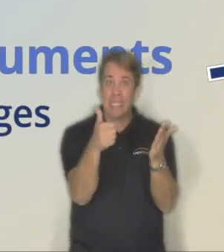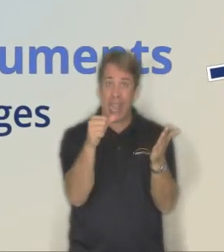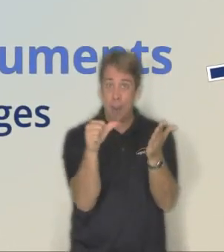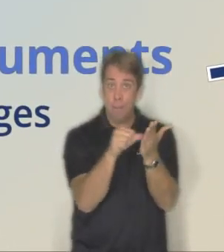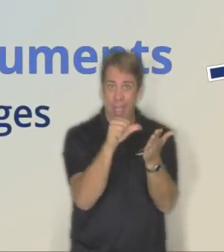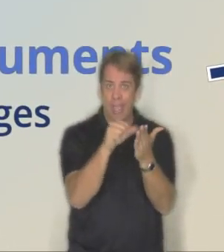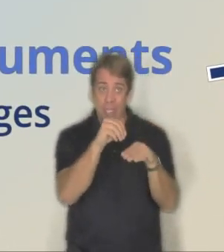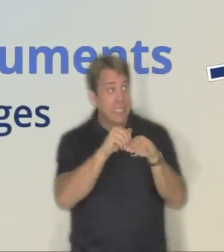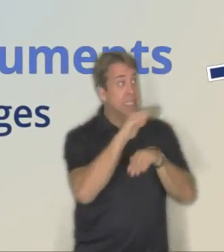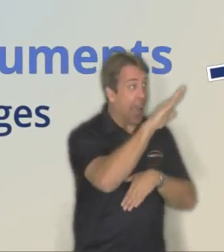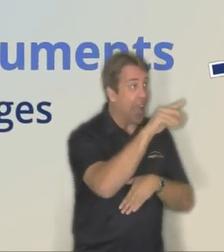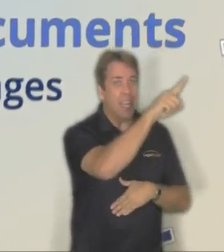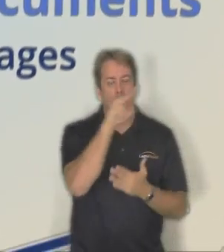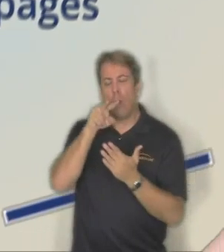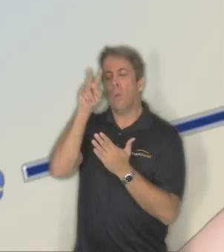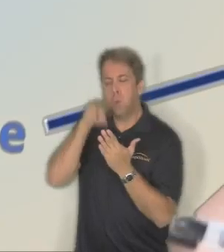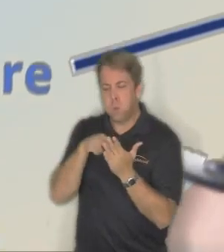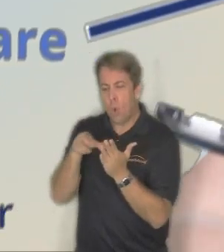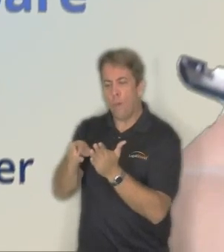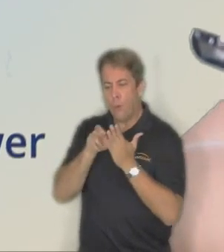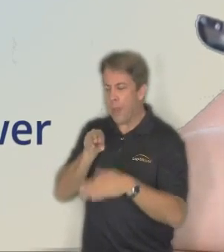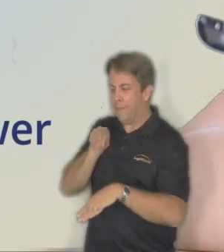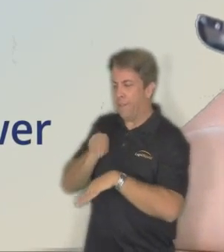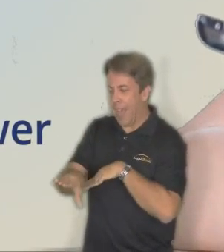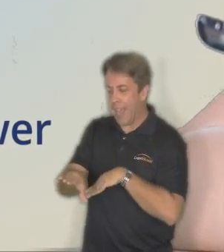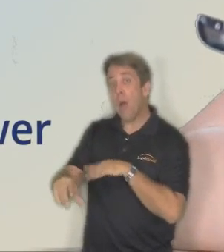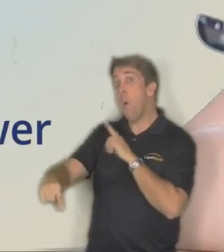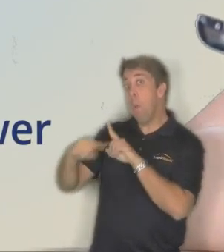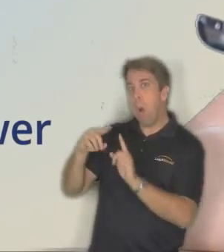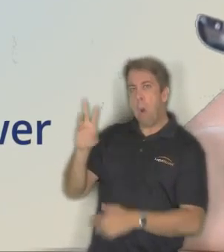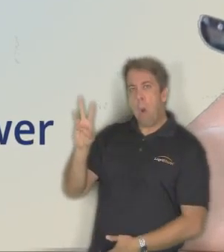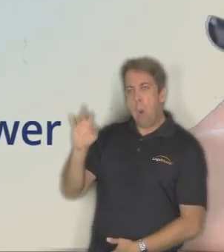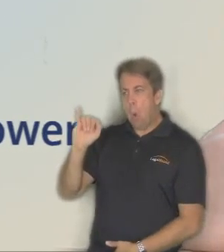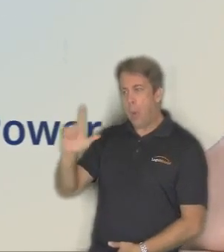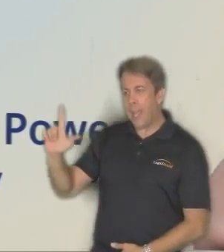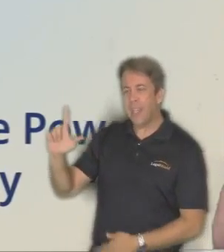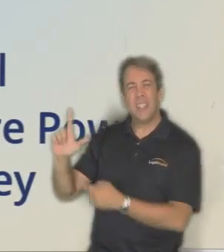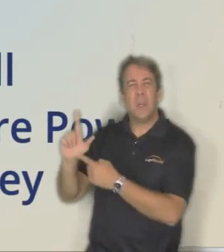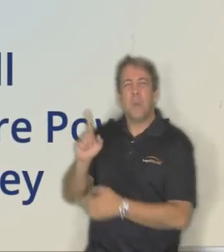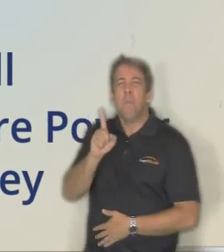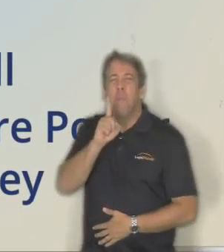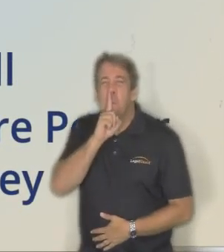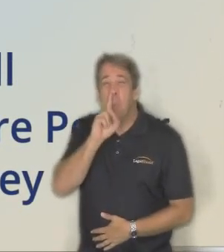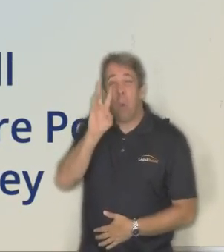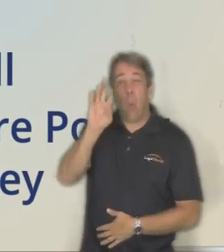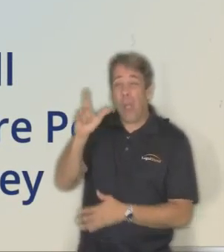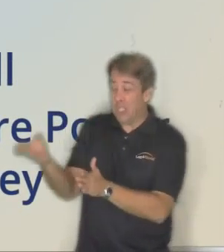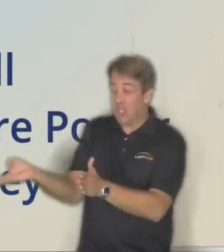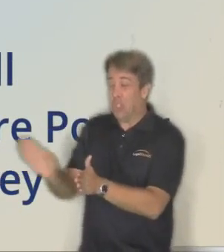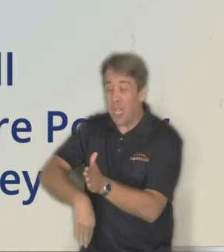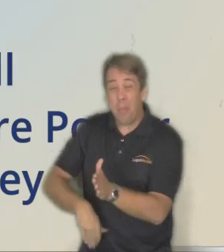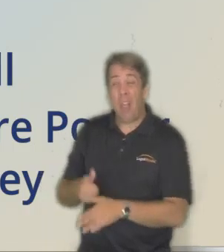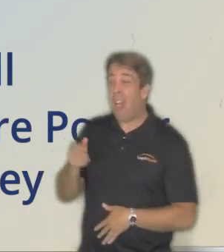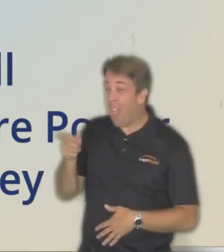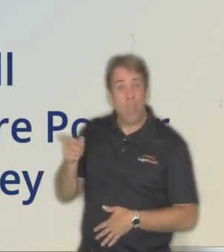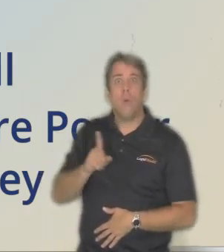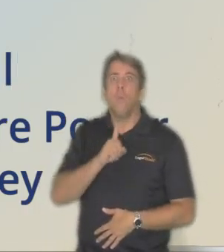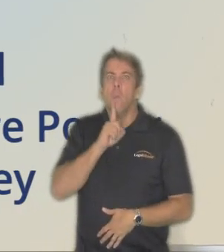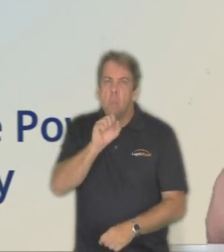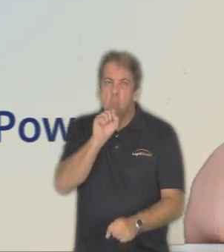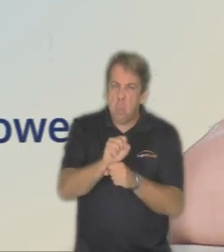and provide a comprehensive will for you and your spouse or significant other. Not a will in a box that says seek the advice of an attorney,